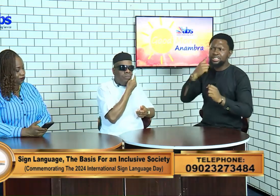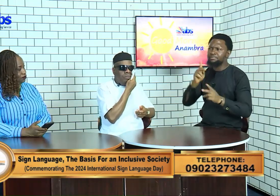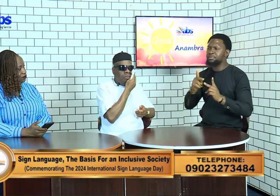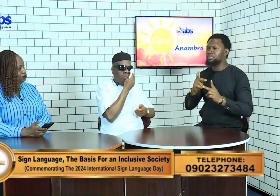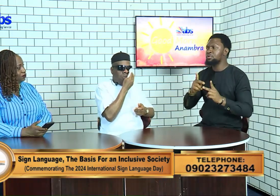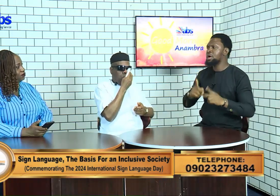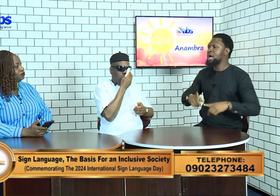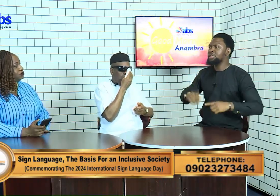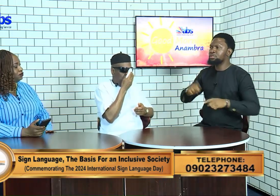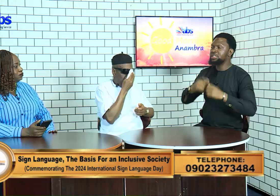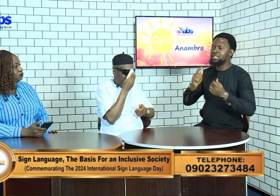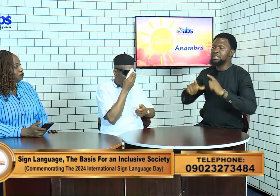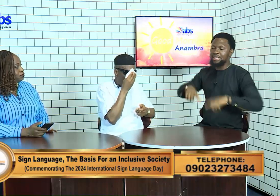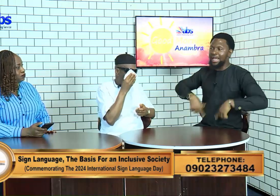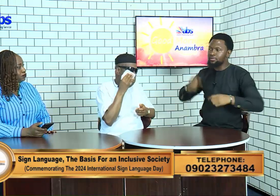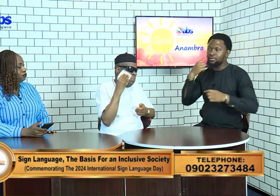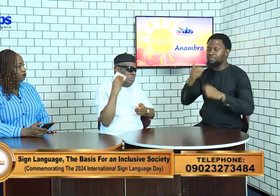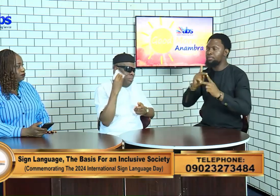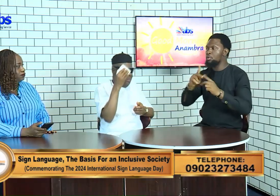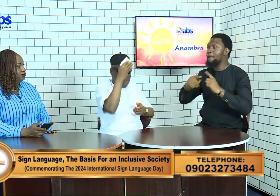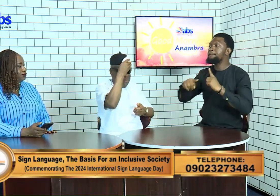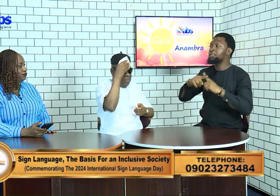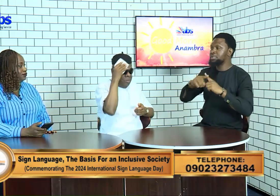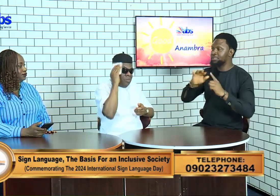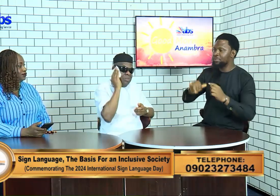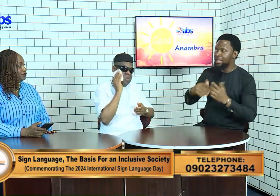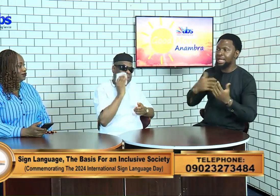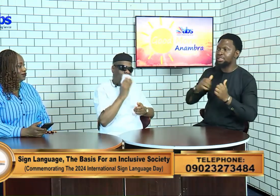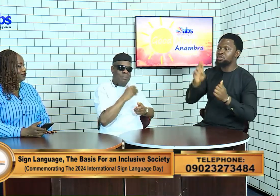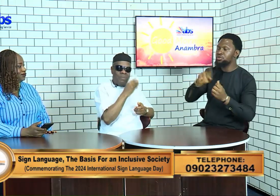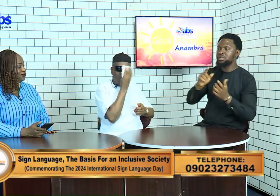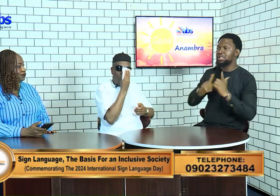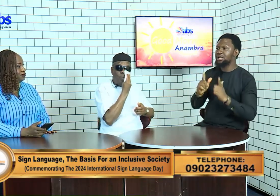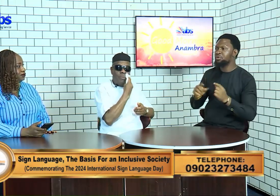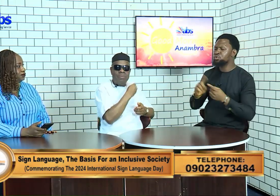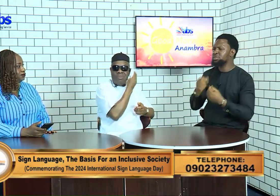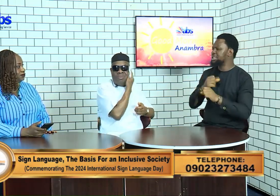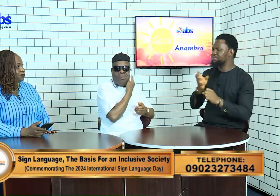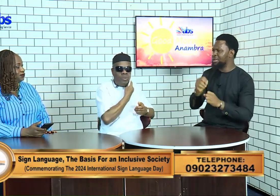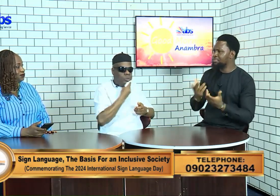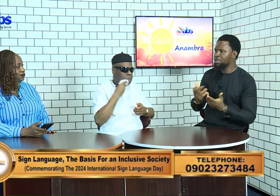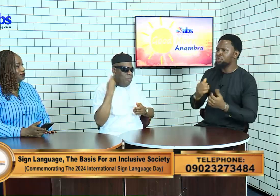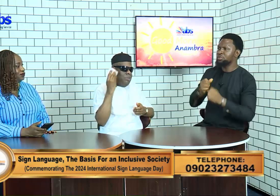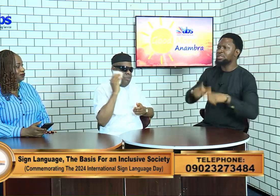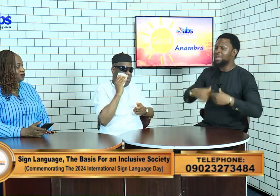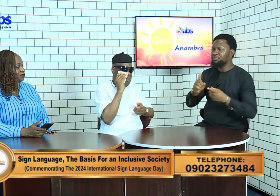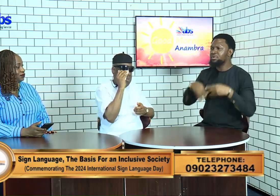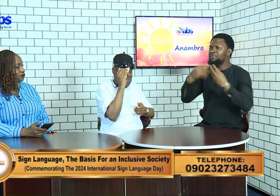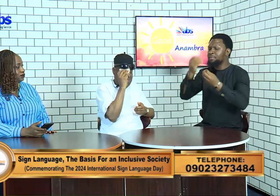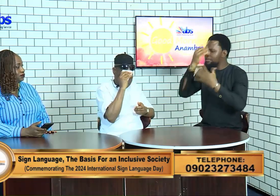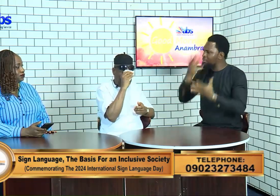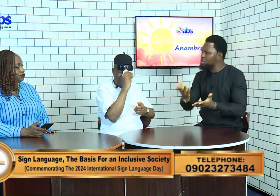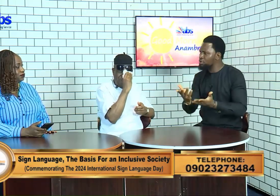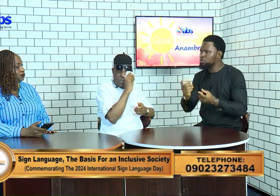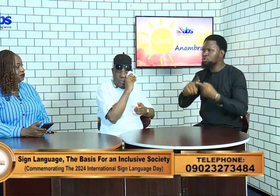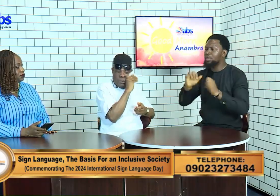the deaf people, to change the lives of the deaf people positively. I can use the sign language to save them, to save life, to give